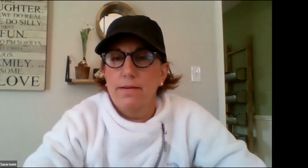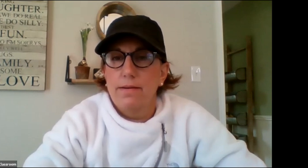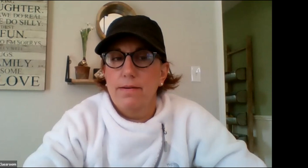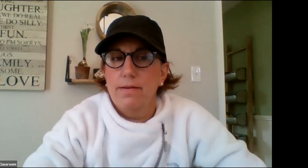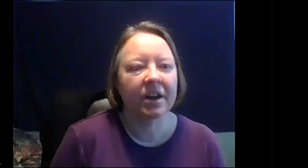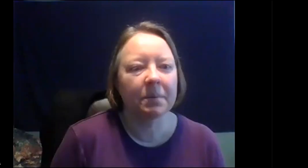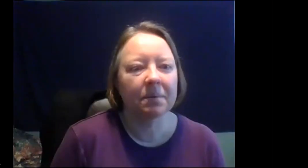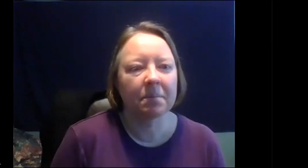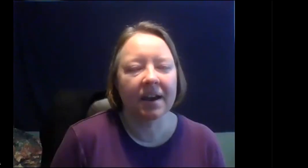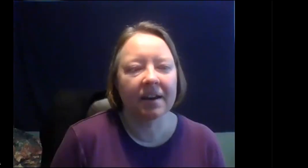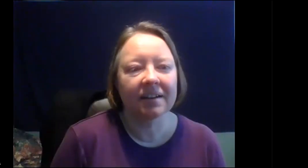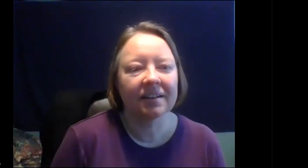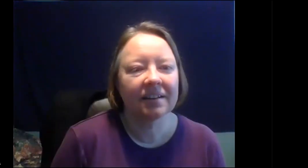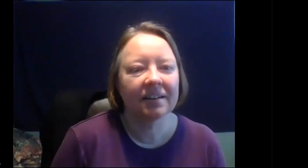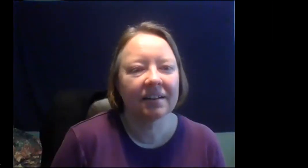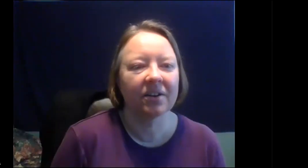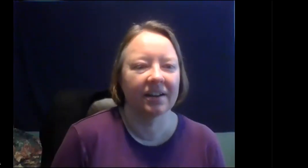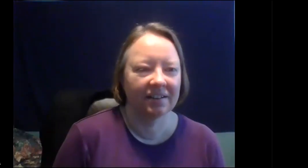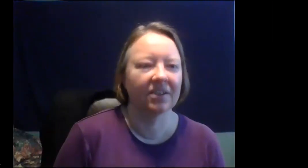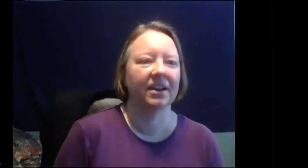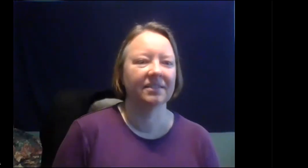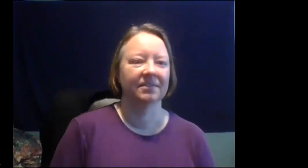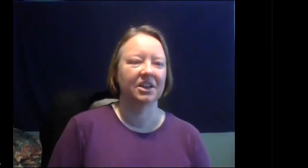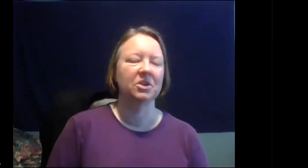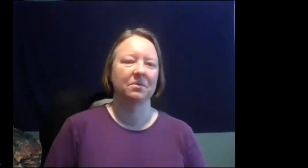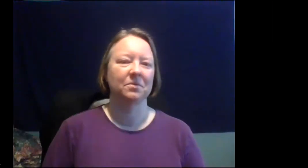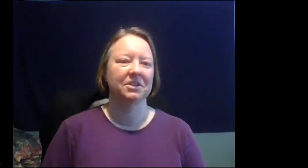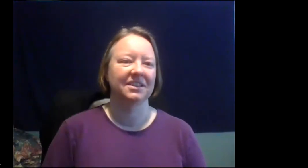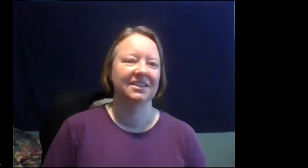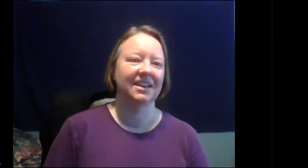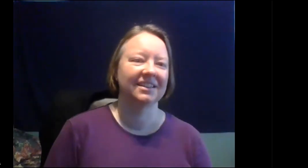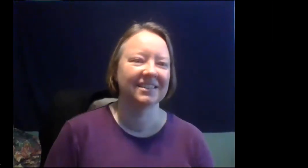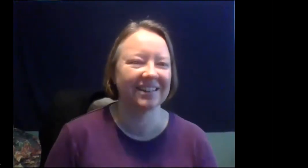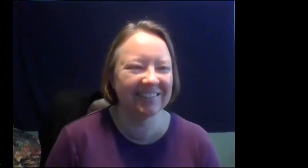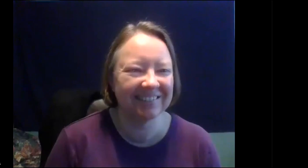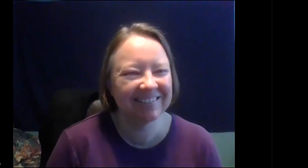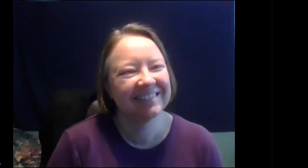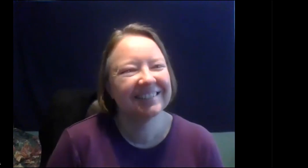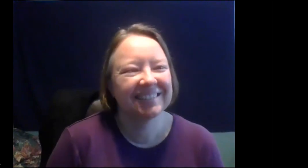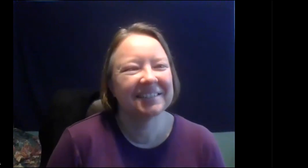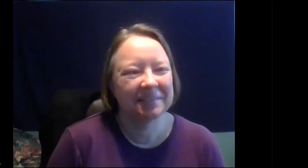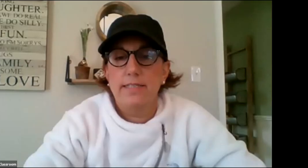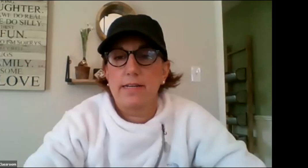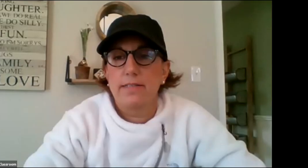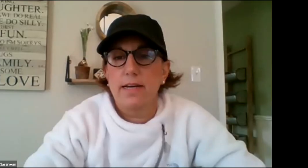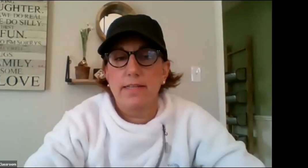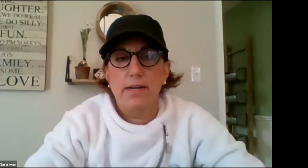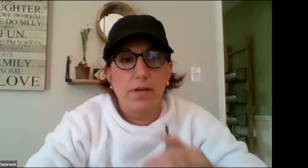Kim, are we all coming back? Yes, Okay. They do have 60 seconds. in 19 seconds. Yeah, is that